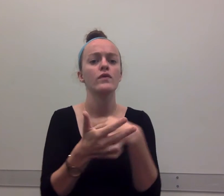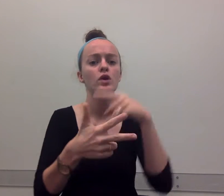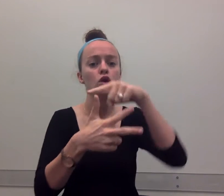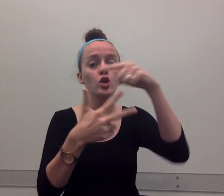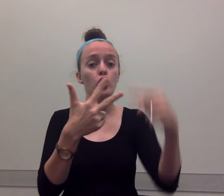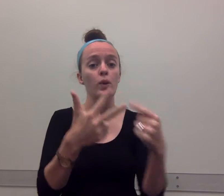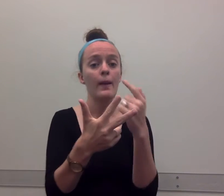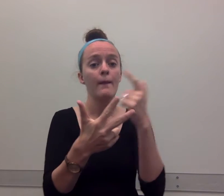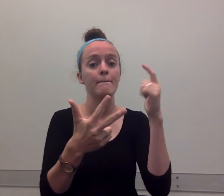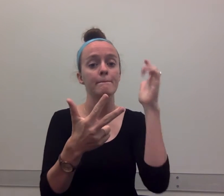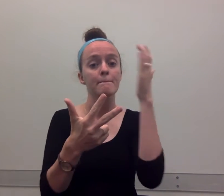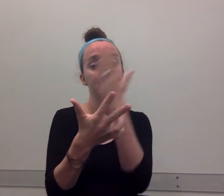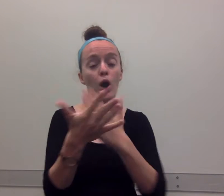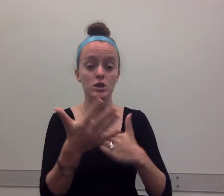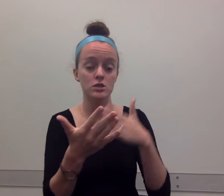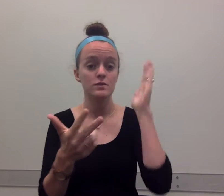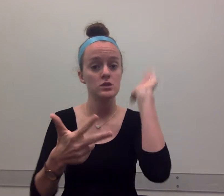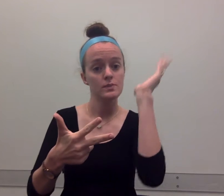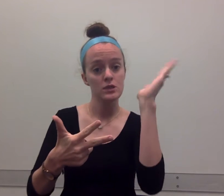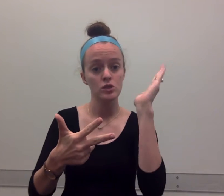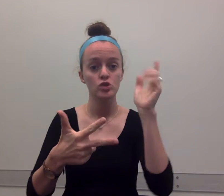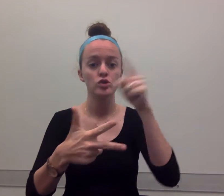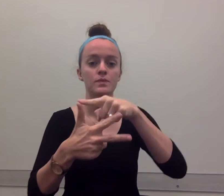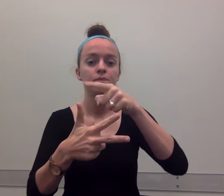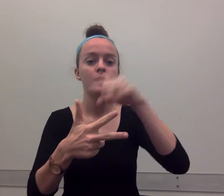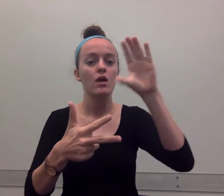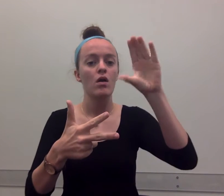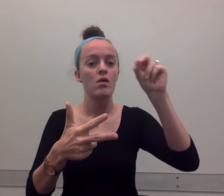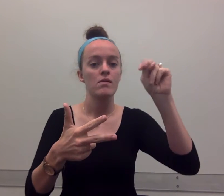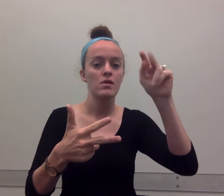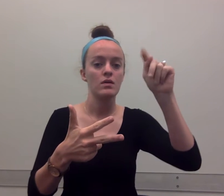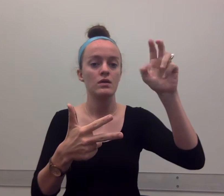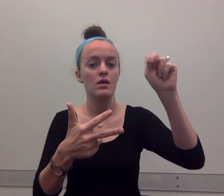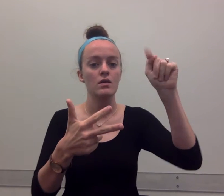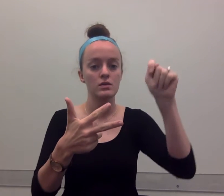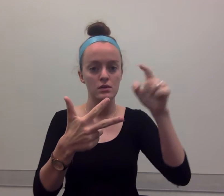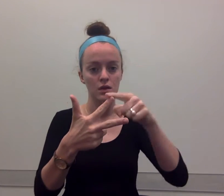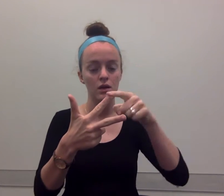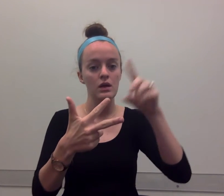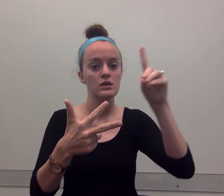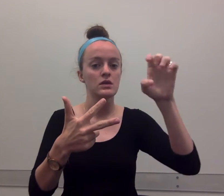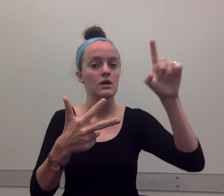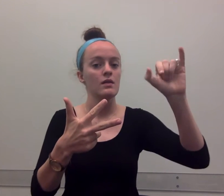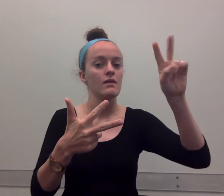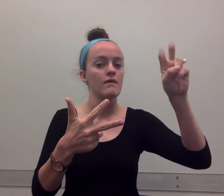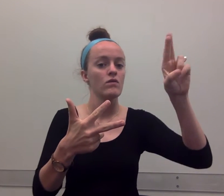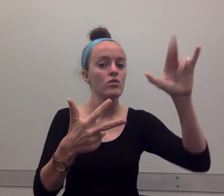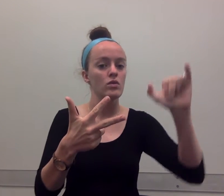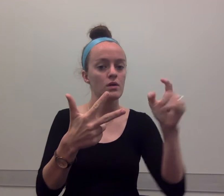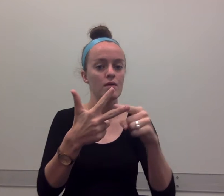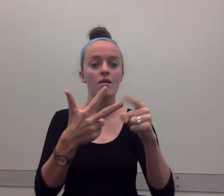speech is content, delivery, and organization.